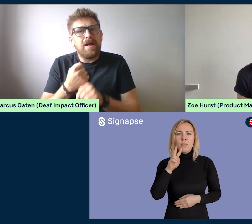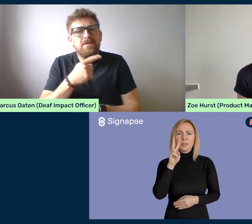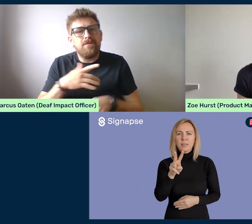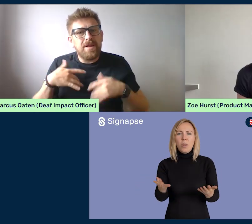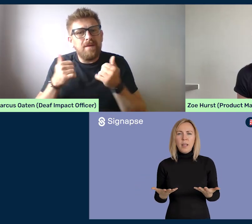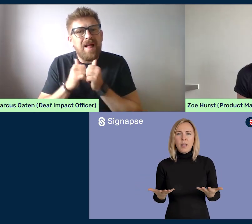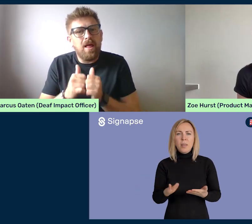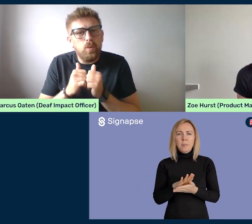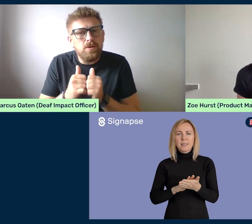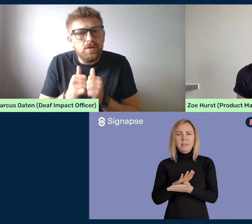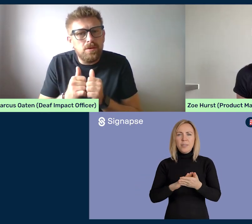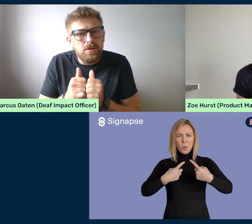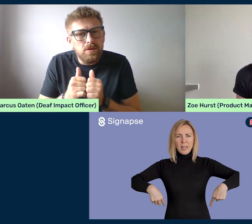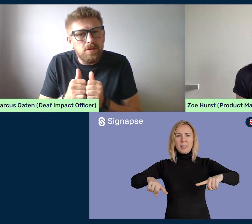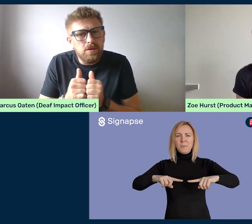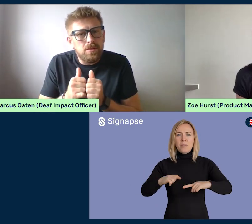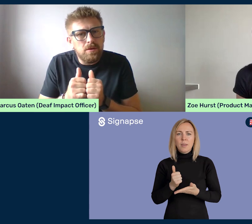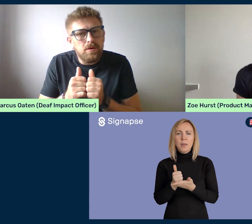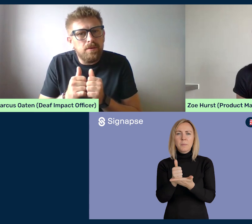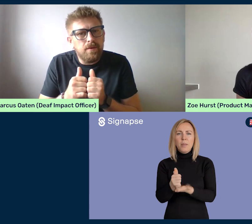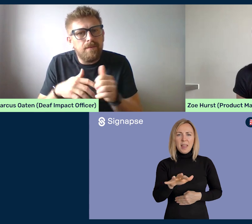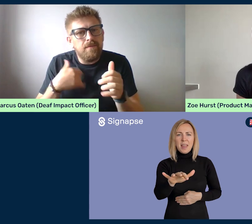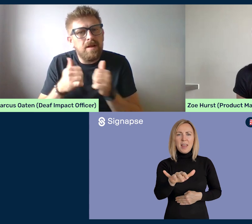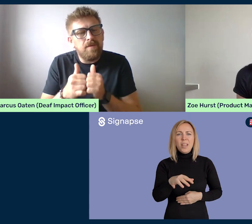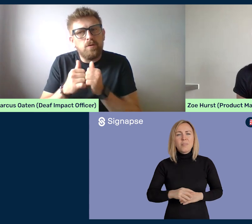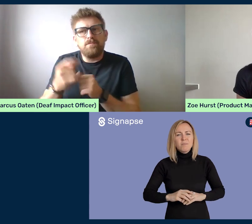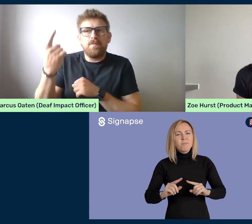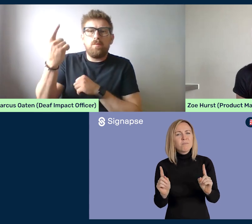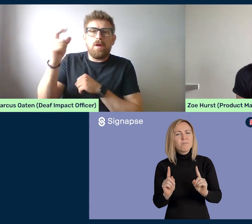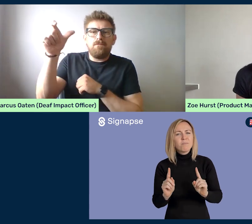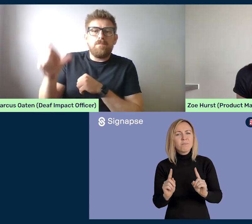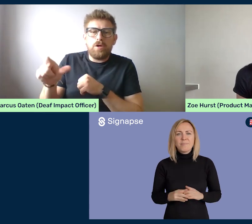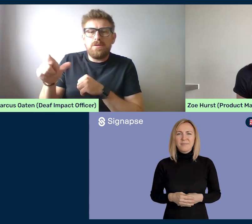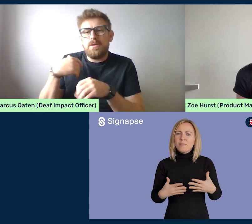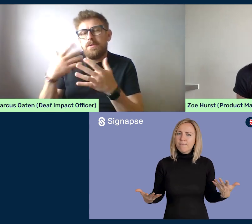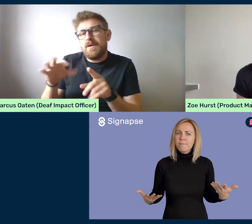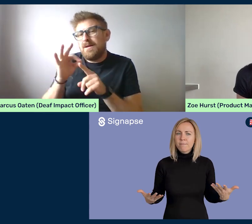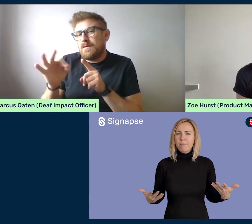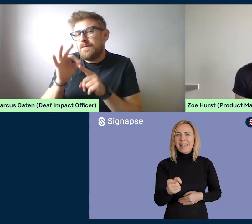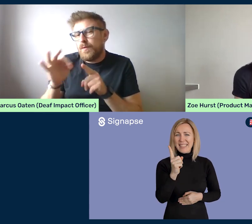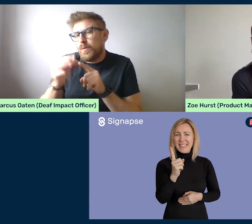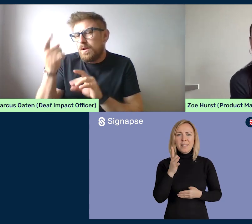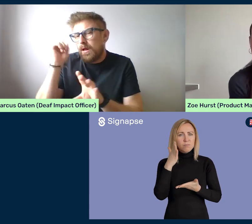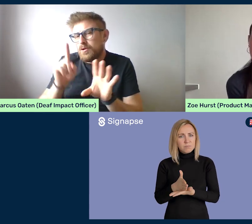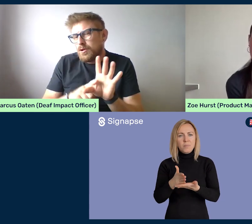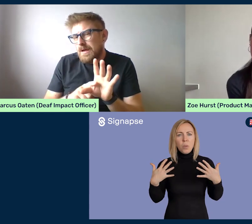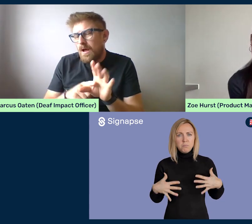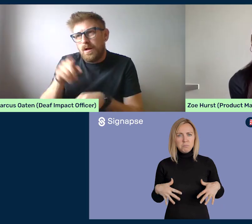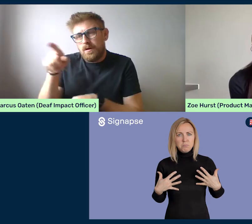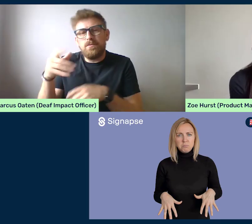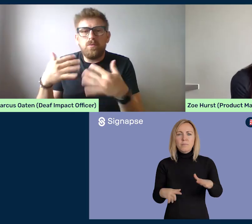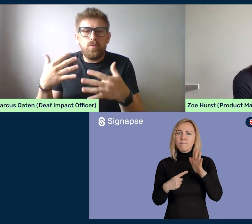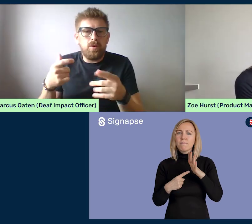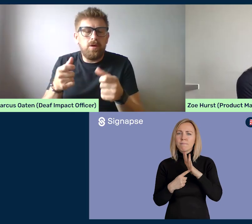Yeah, another aspect of that, it makes people feel valued. Yeah. One person